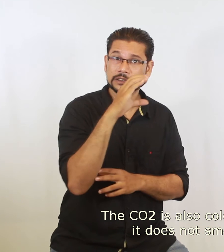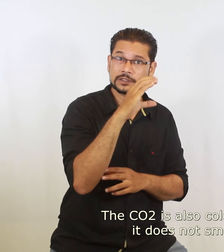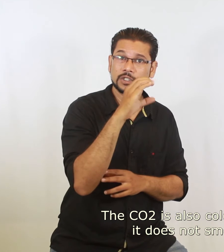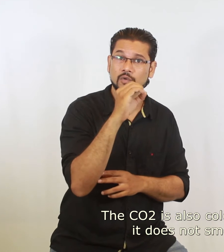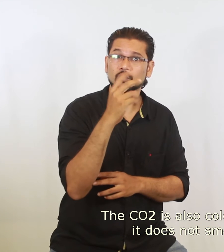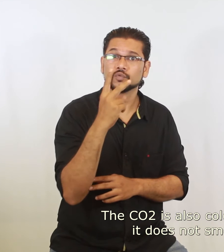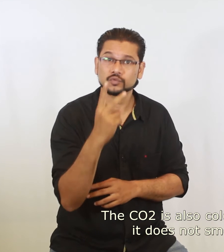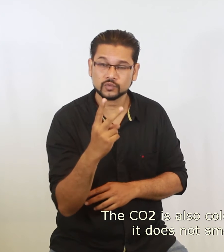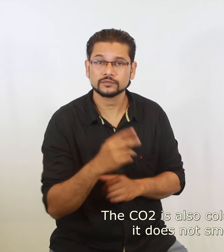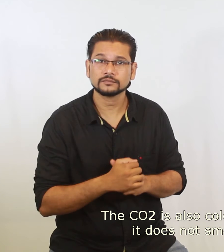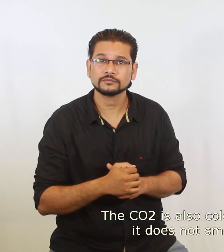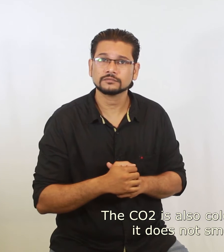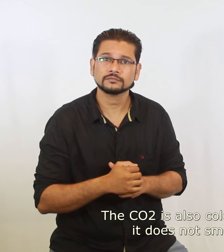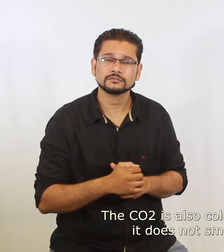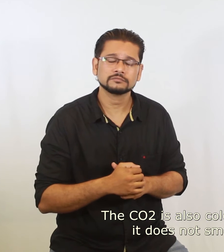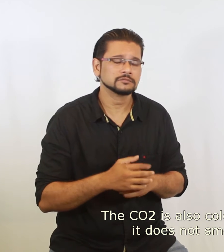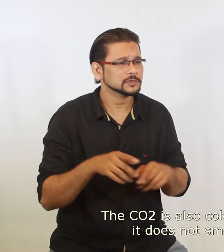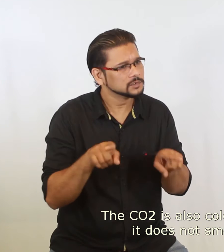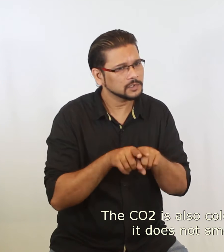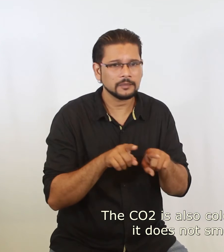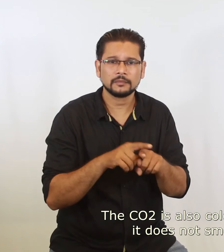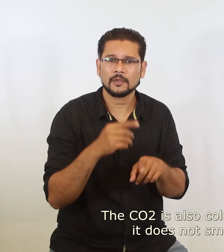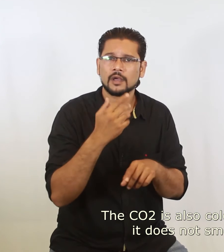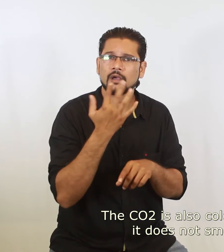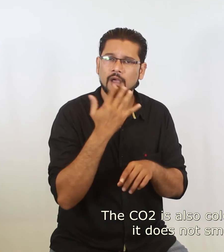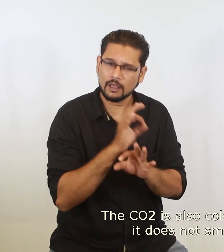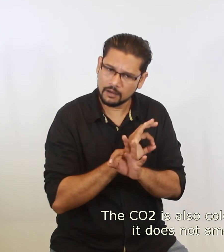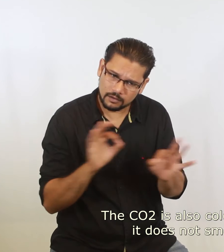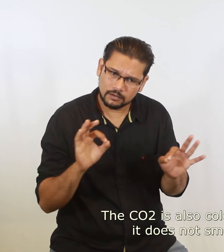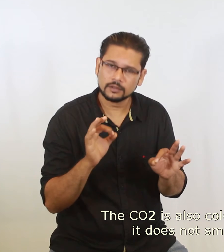The CO2 is also colorless. It does not smell.